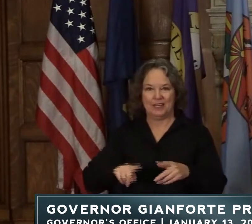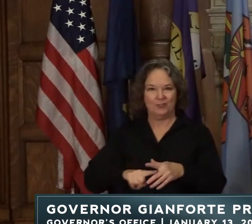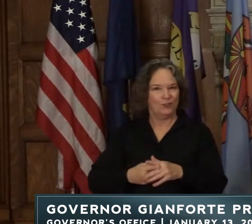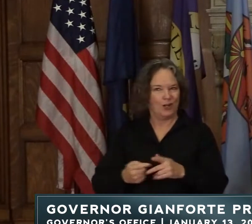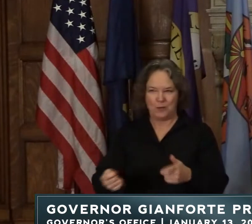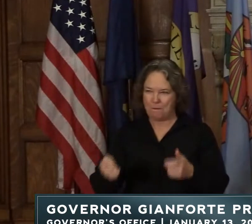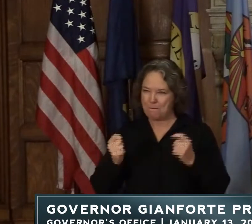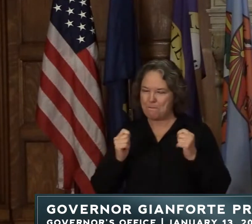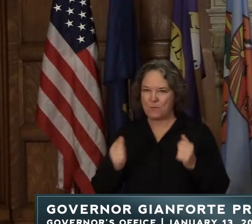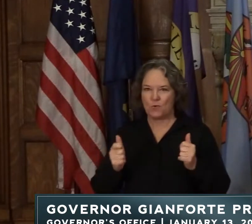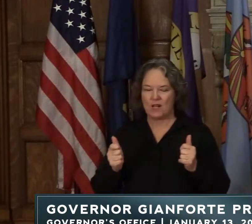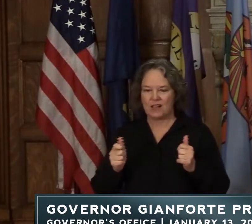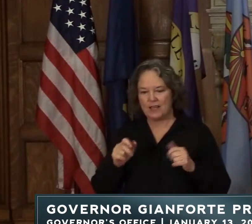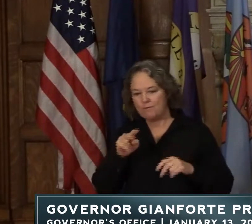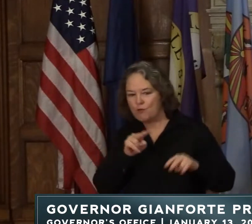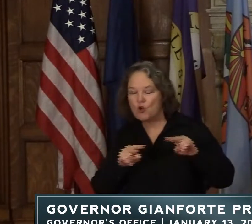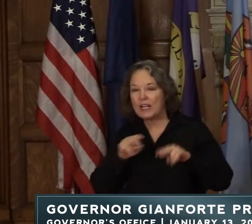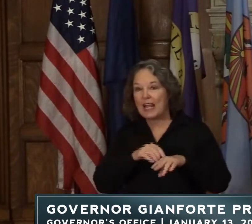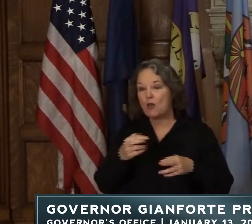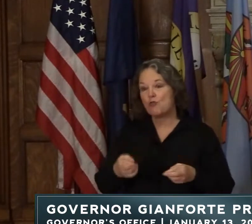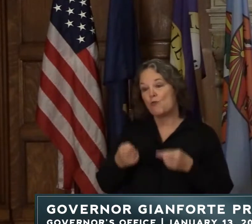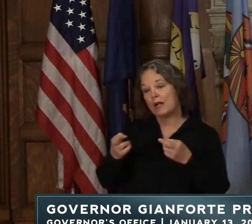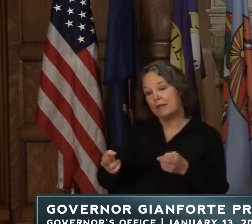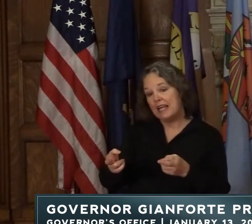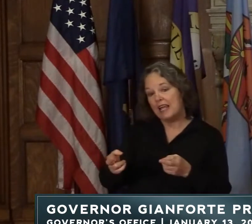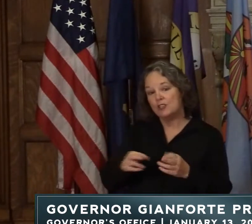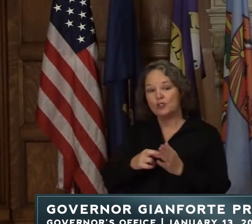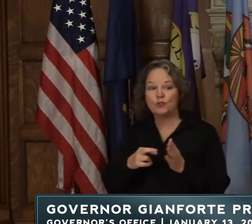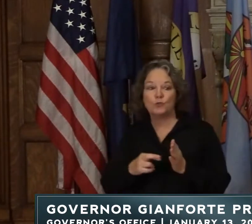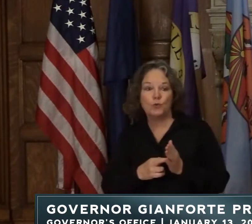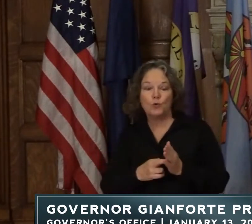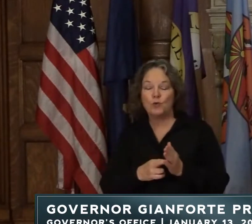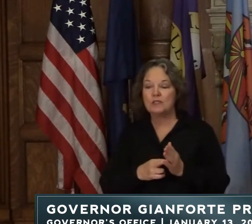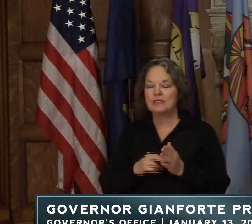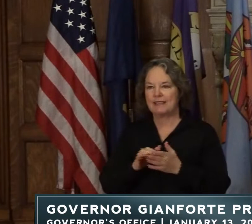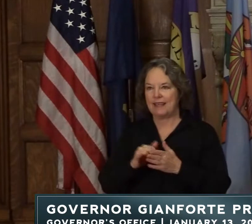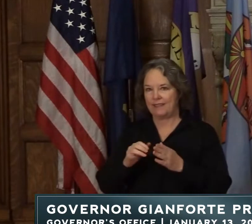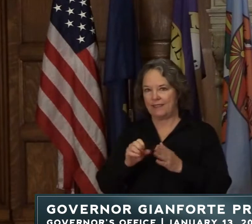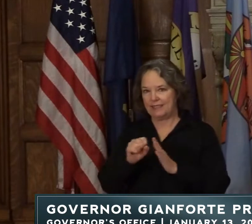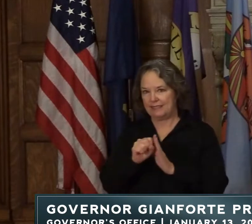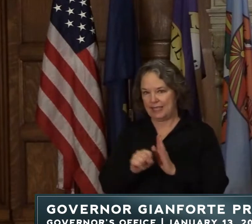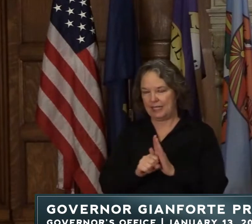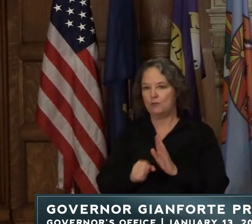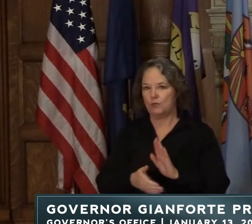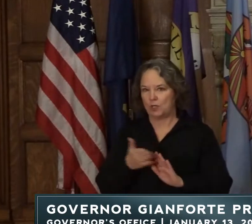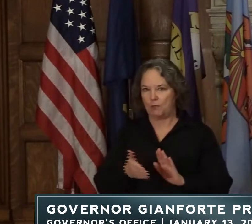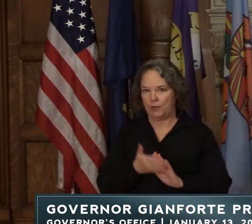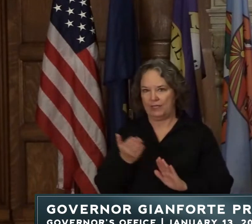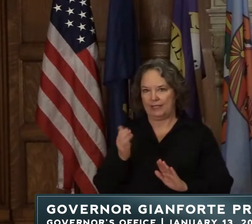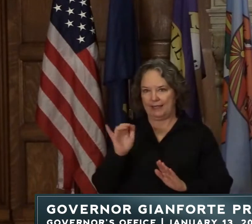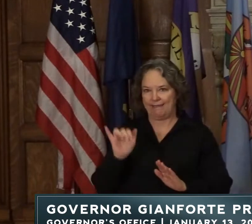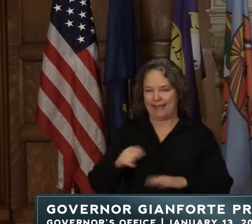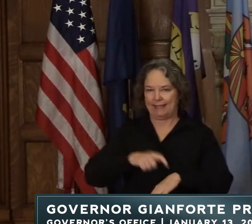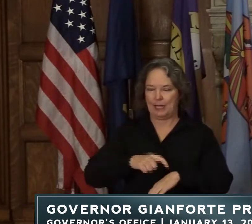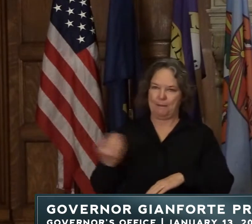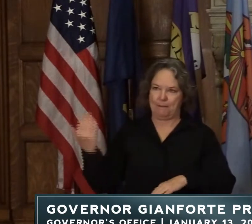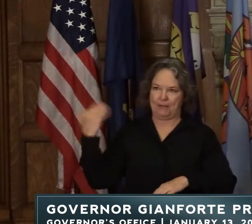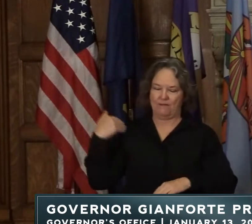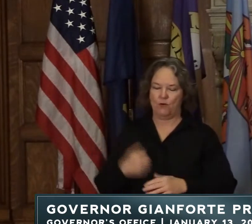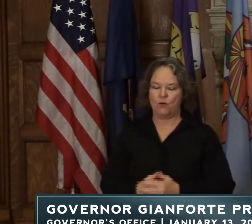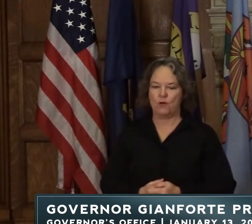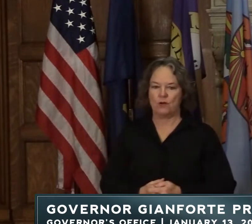in looking at the recommendations and the directives that the state was operating under then. And at the